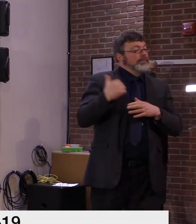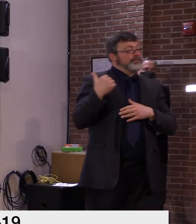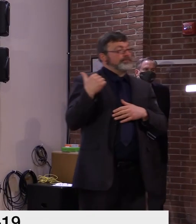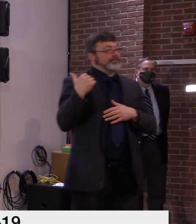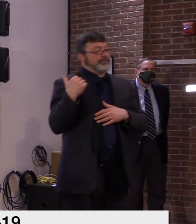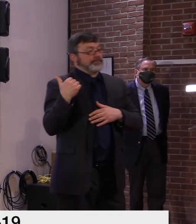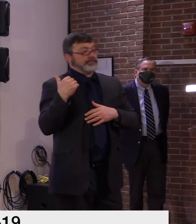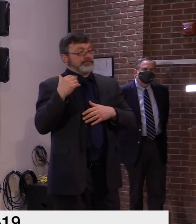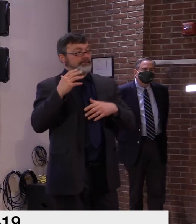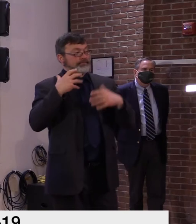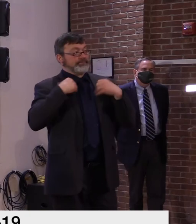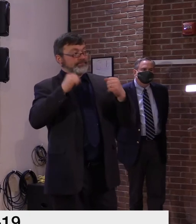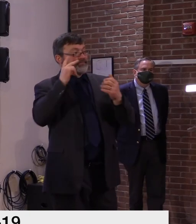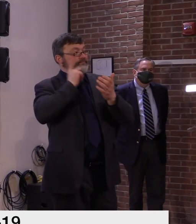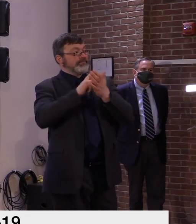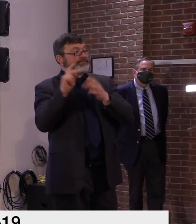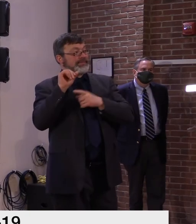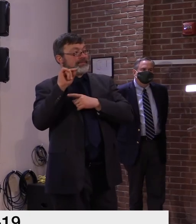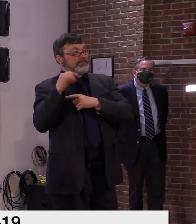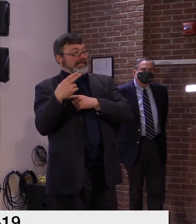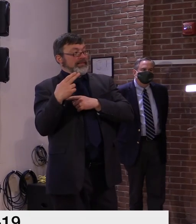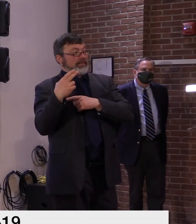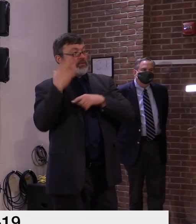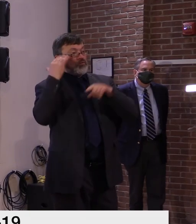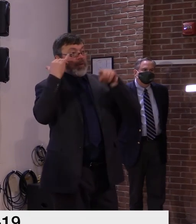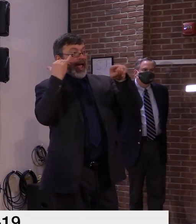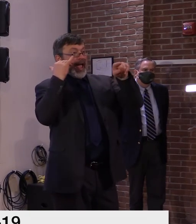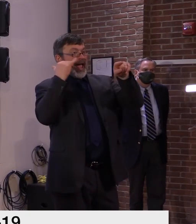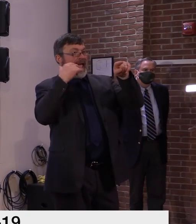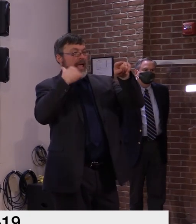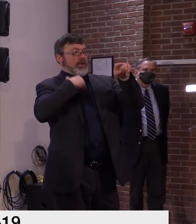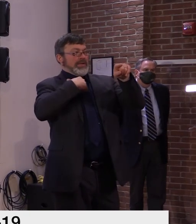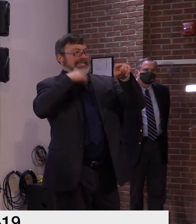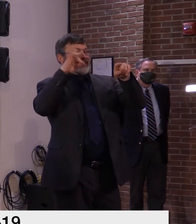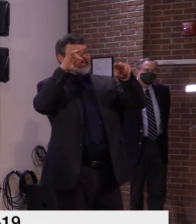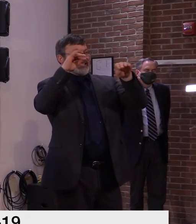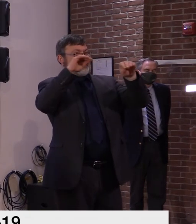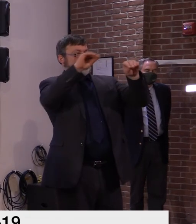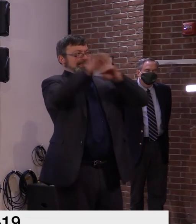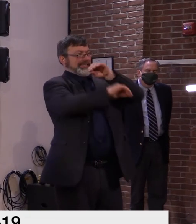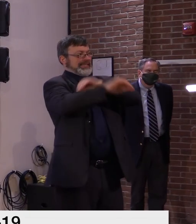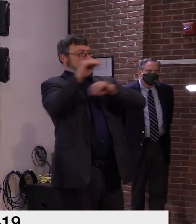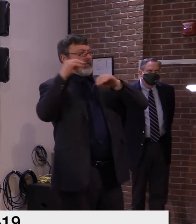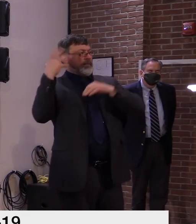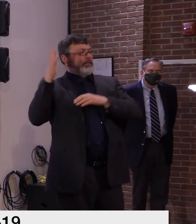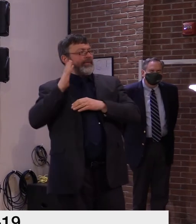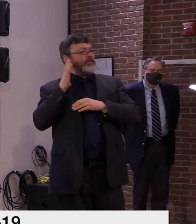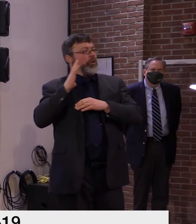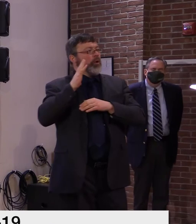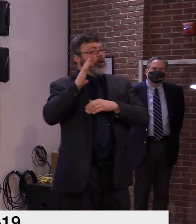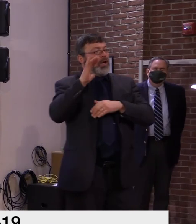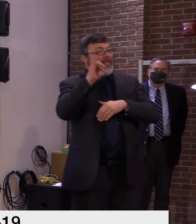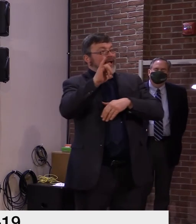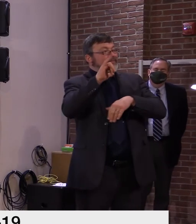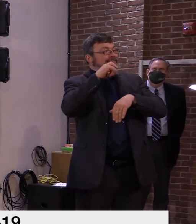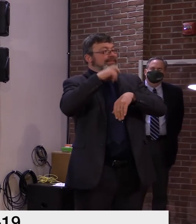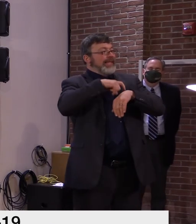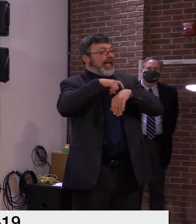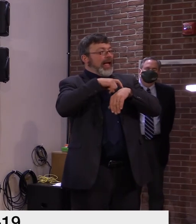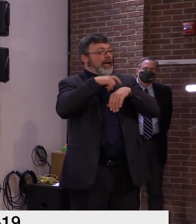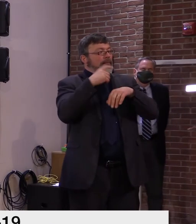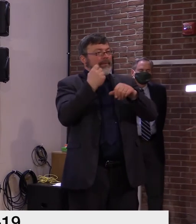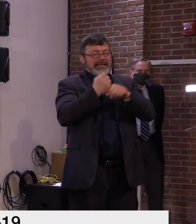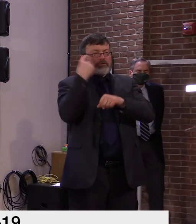and what capabilities we would need in terms of an outbreak. Because as you know, back in March and April and May